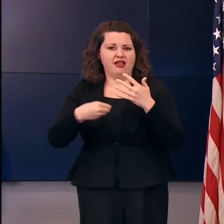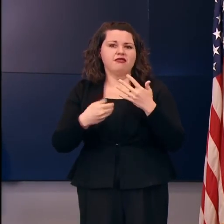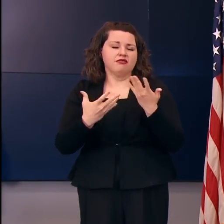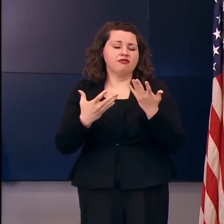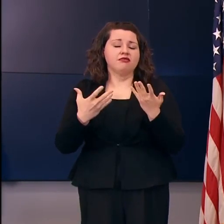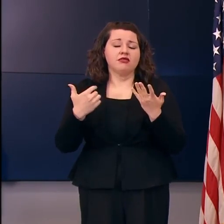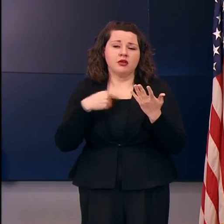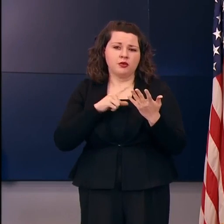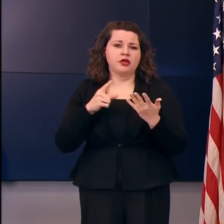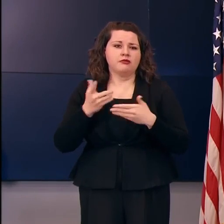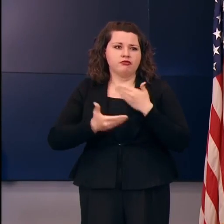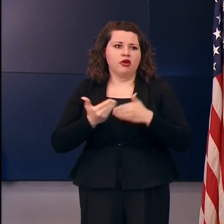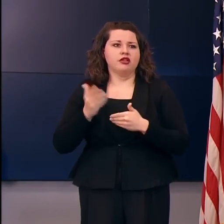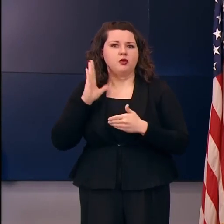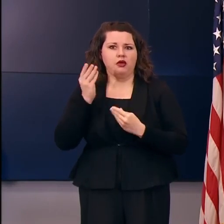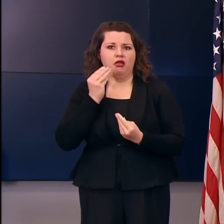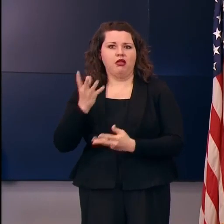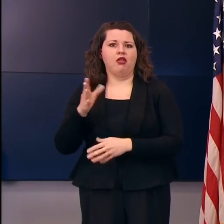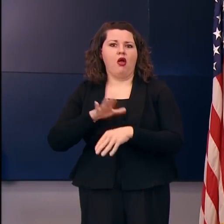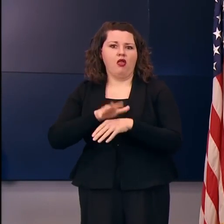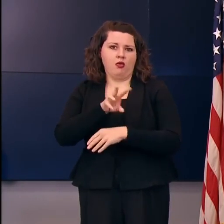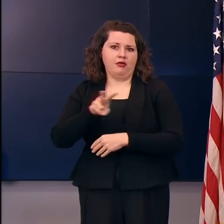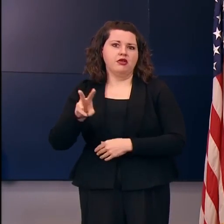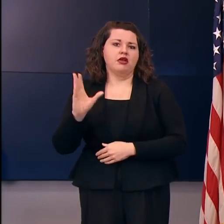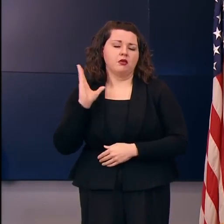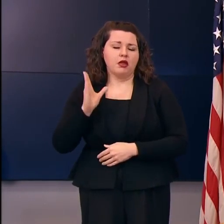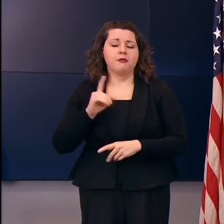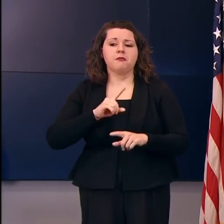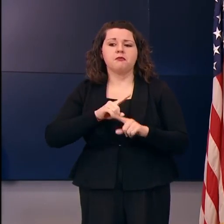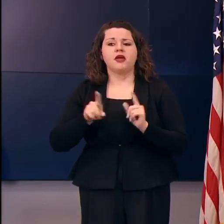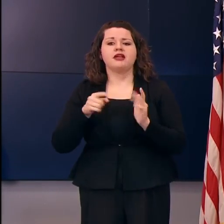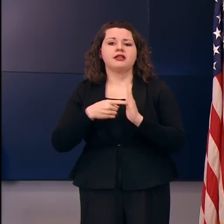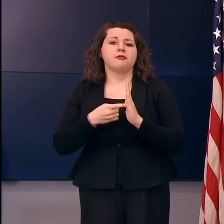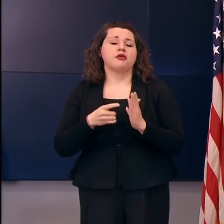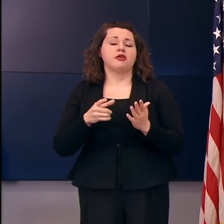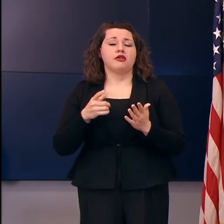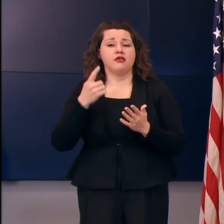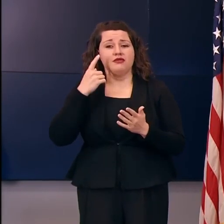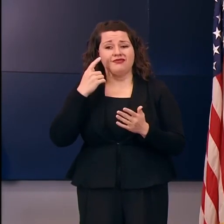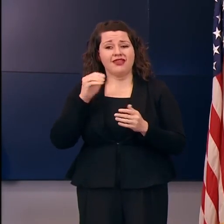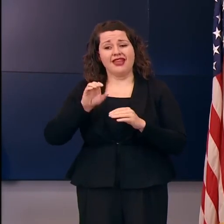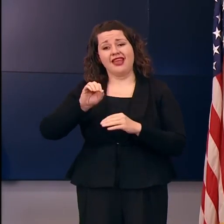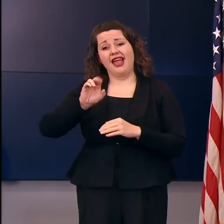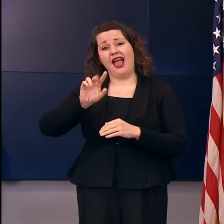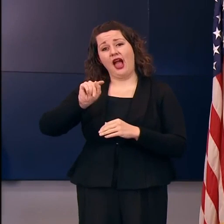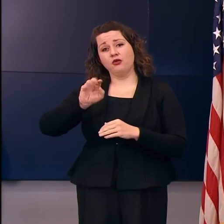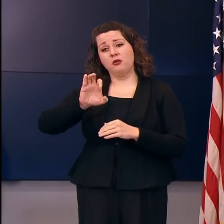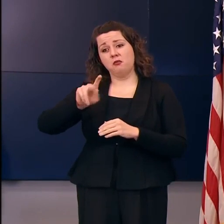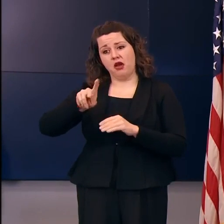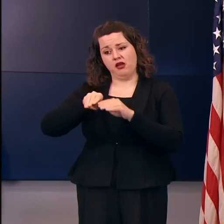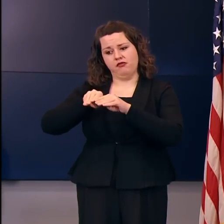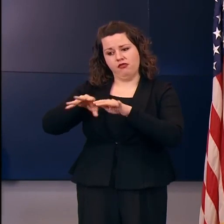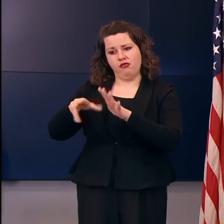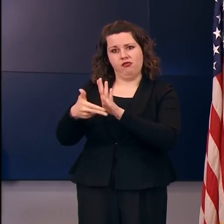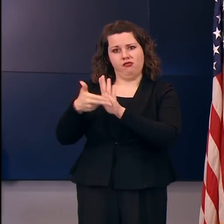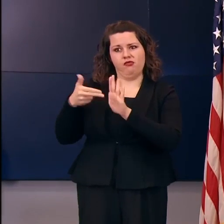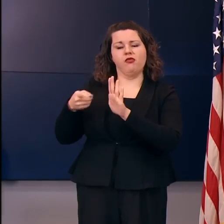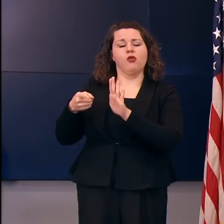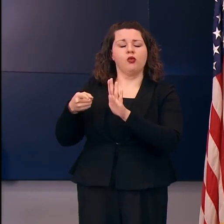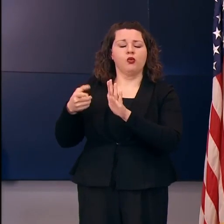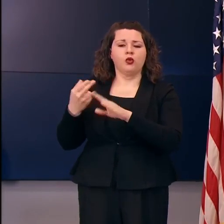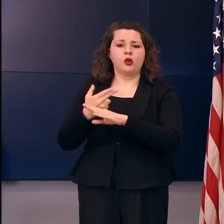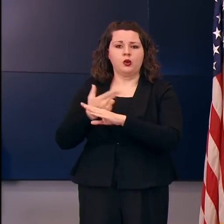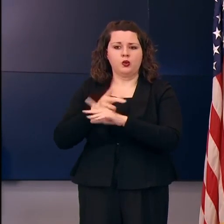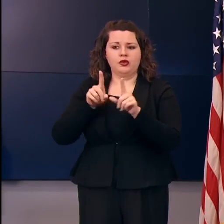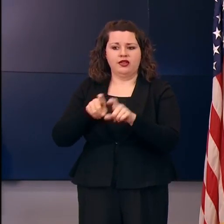of providing those updates on that webpage as well. But for example, particularly in outbreak settings, we're looking to use testing